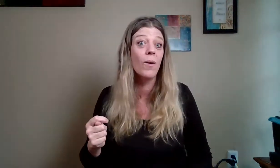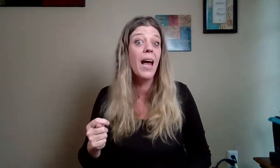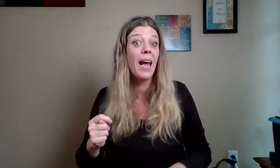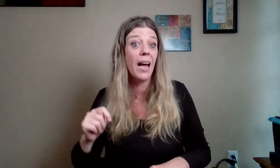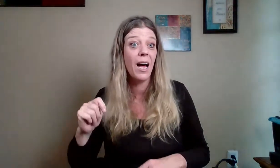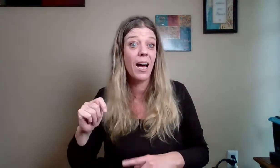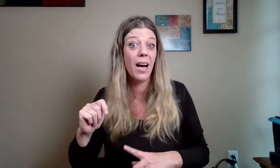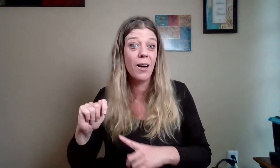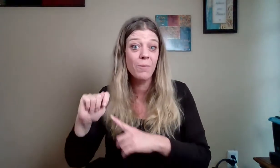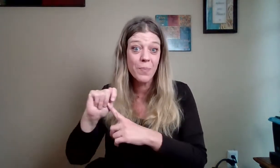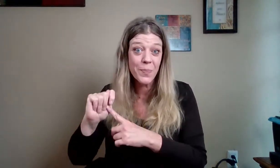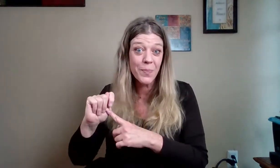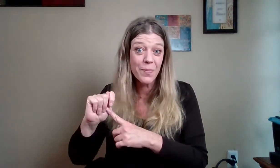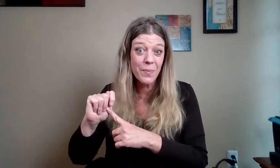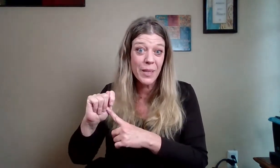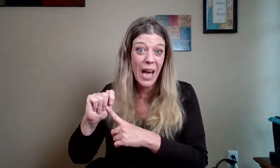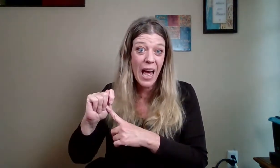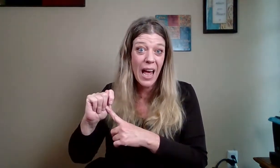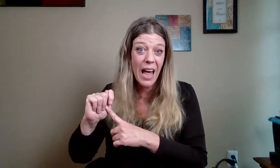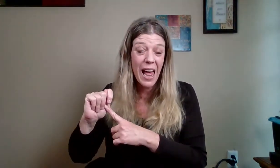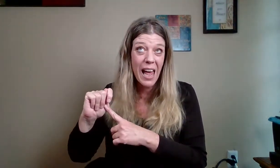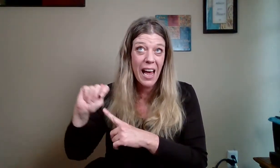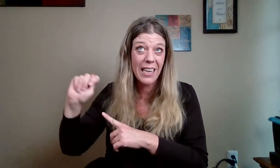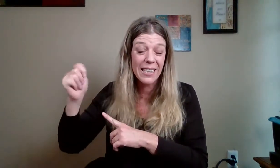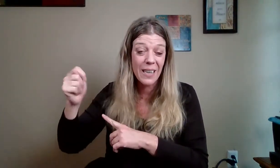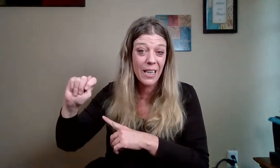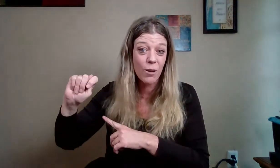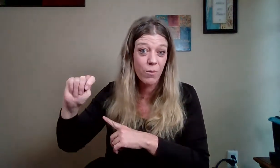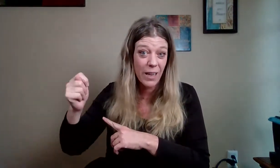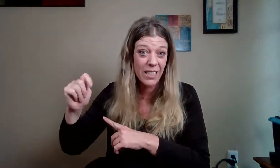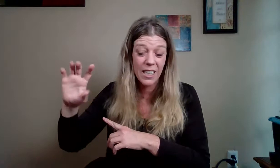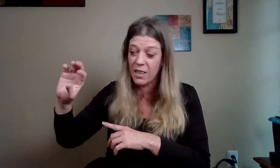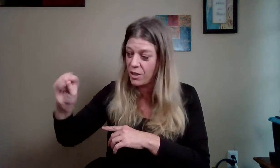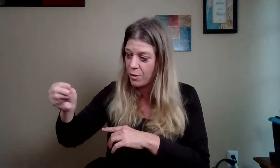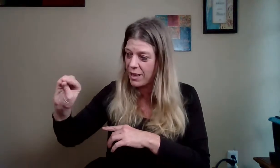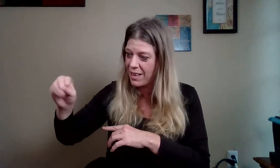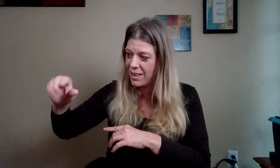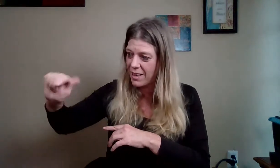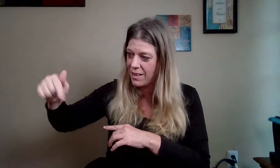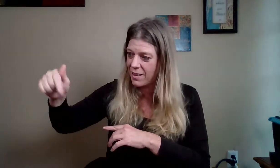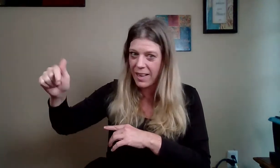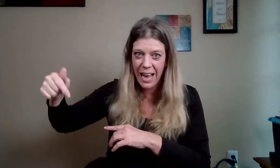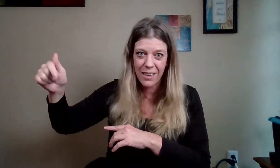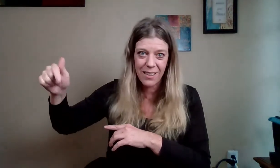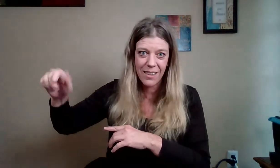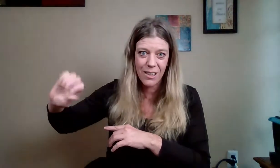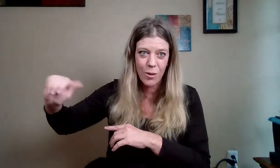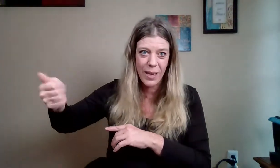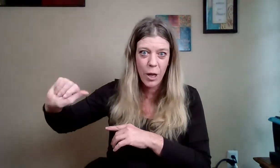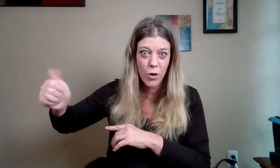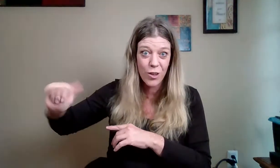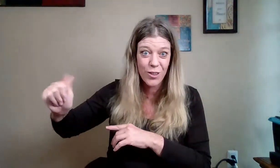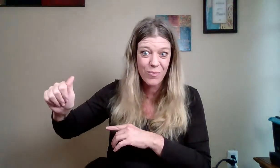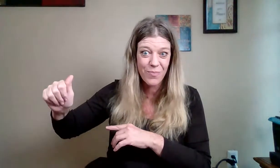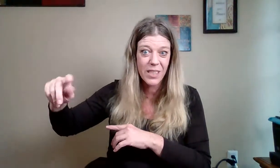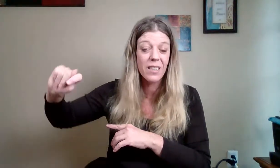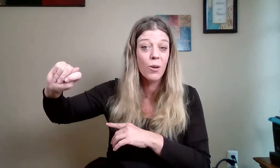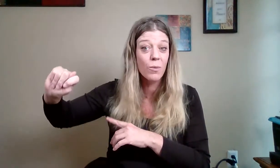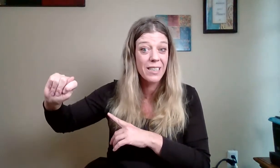So, and it's like you're flushing the toilet, like the little handle on the toilet. So